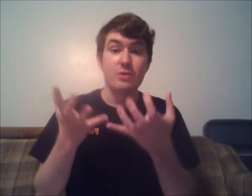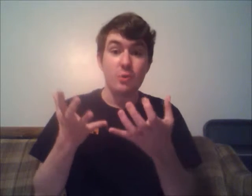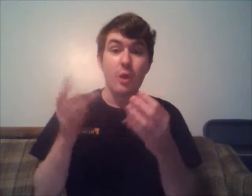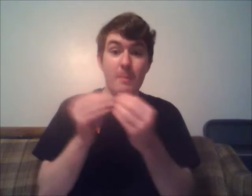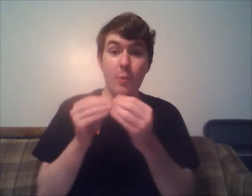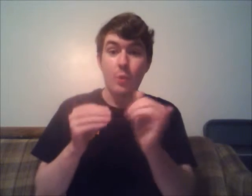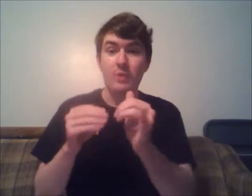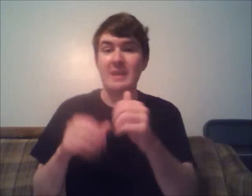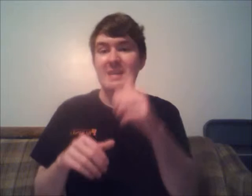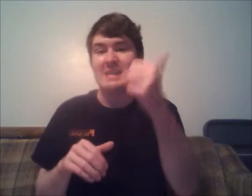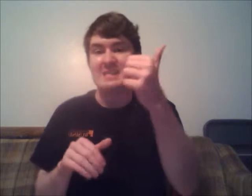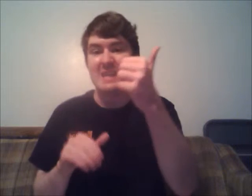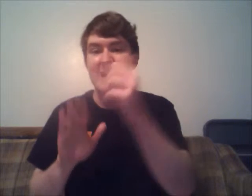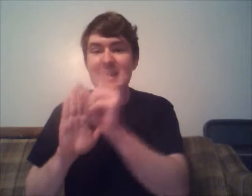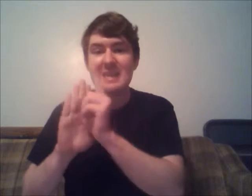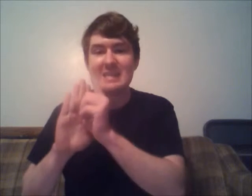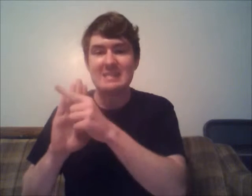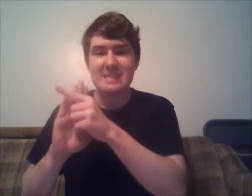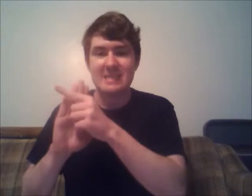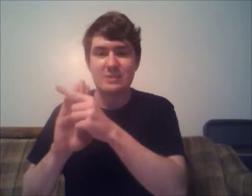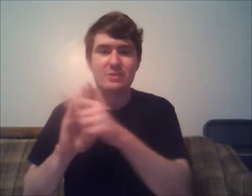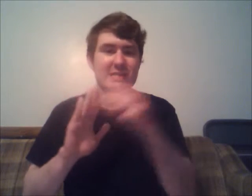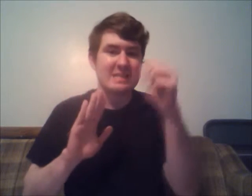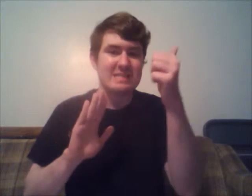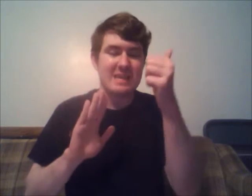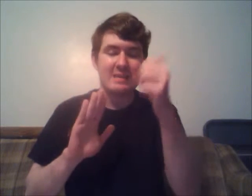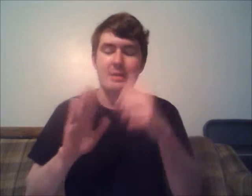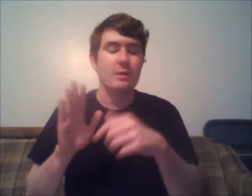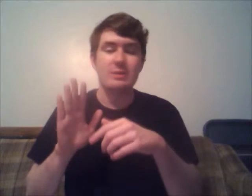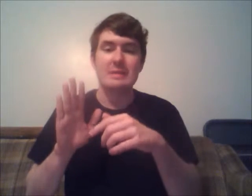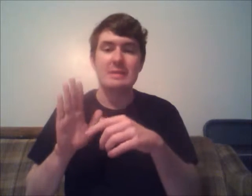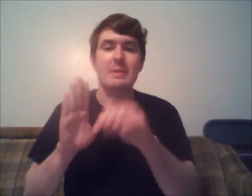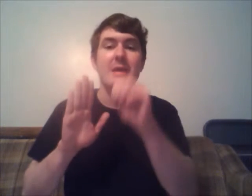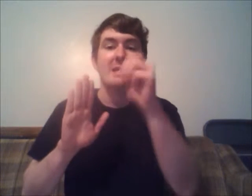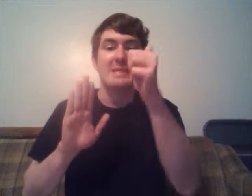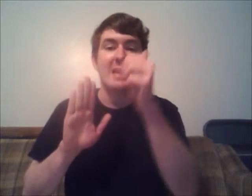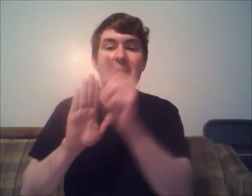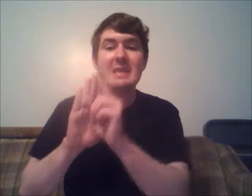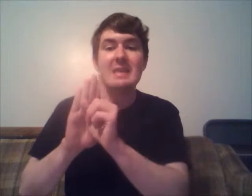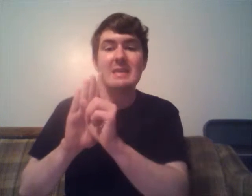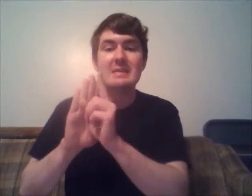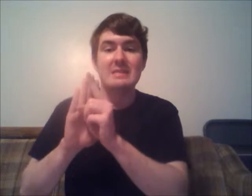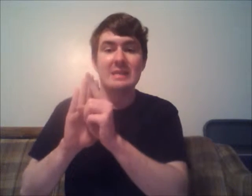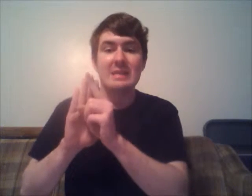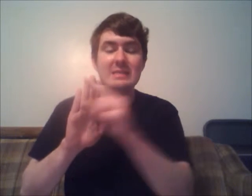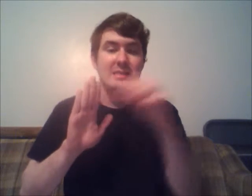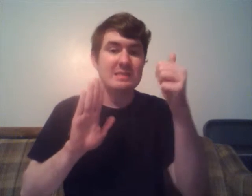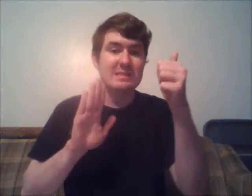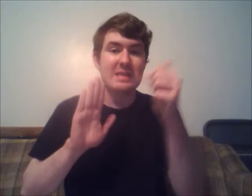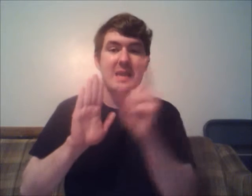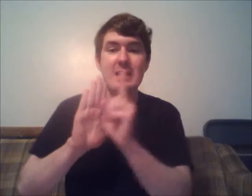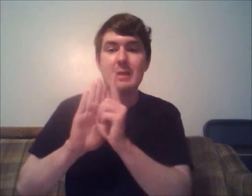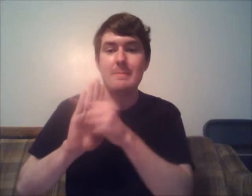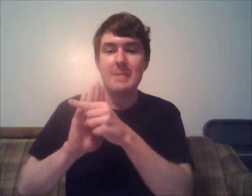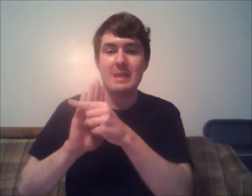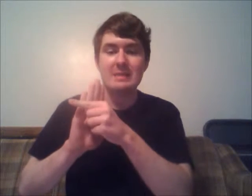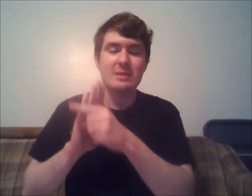want more, like 10 seconds. You're gonna sign 10, or that's 10 seconds. This is 10 minutes.